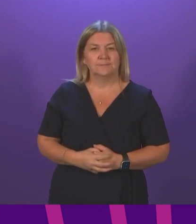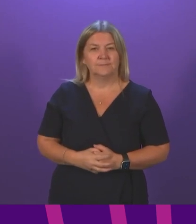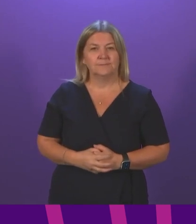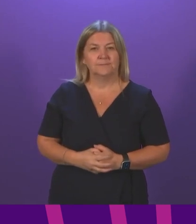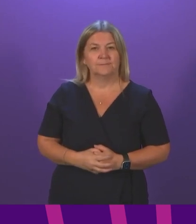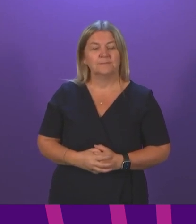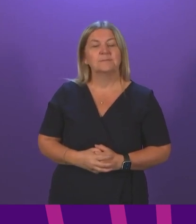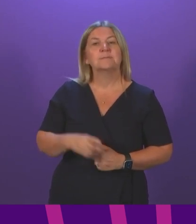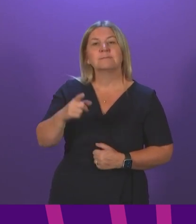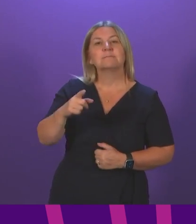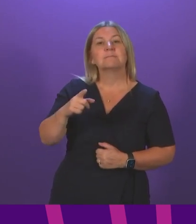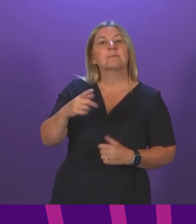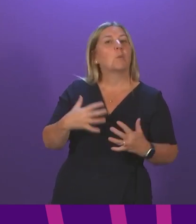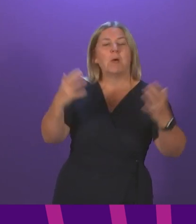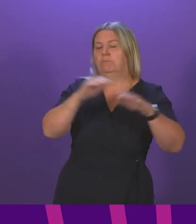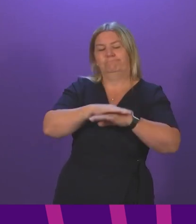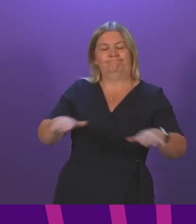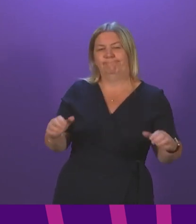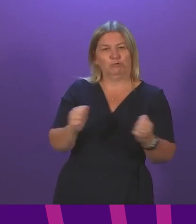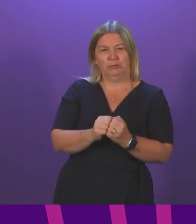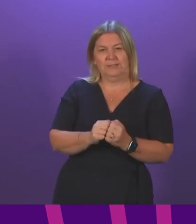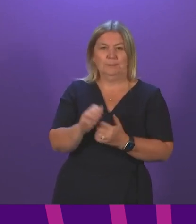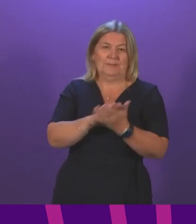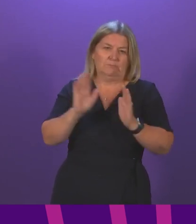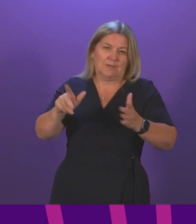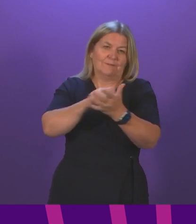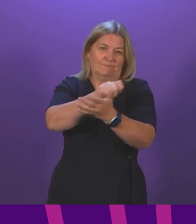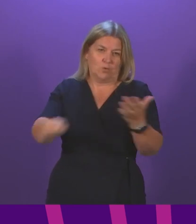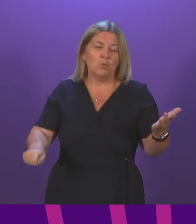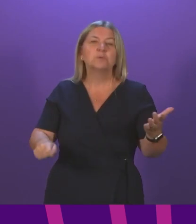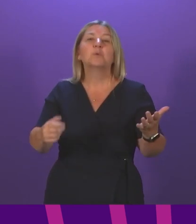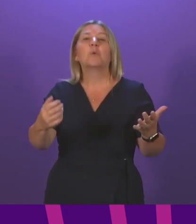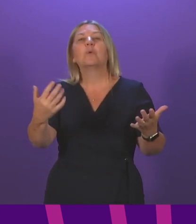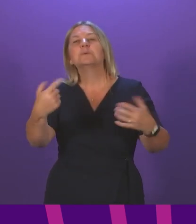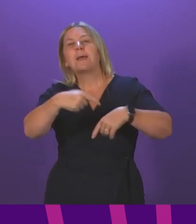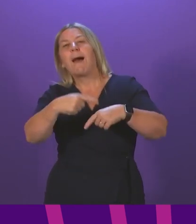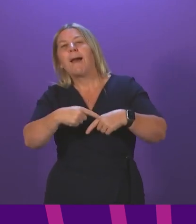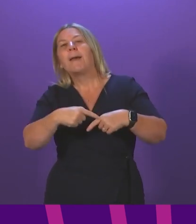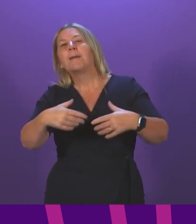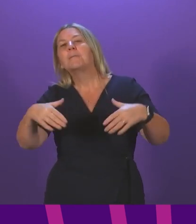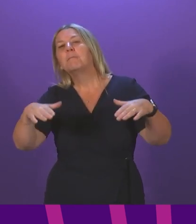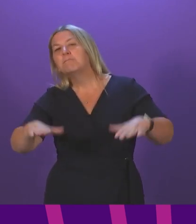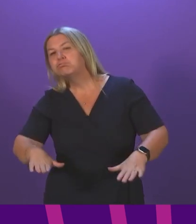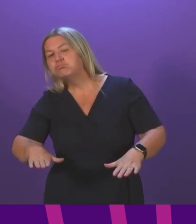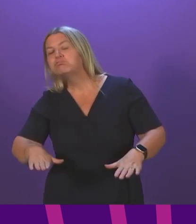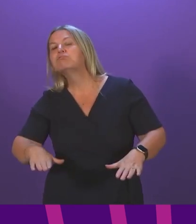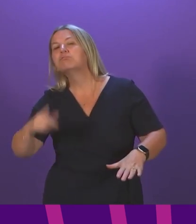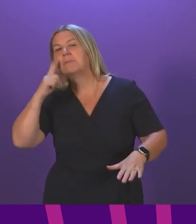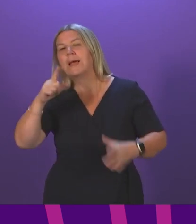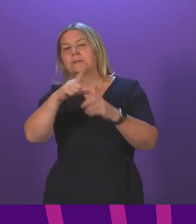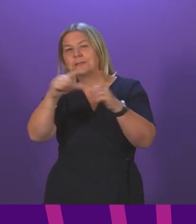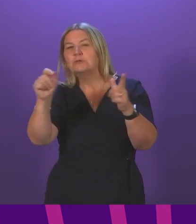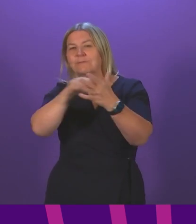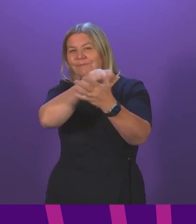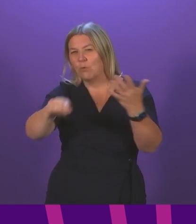Yes. The Parliament is not agreed, therefore we will move to a vote, and there will be a short suspension to allow members to access the digital voting system.